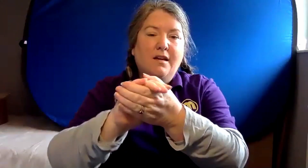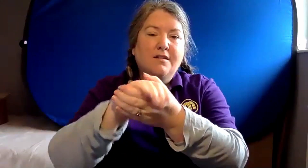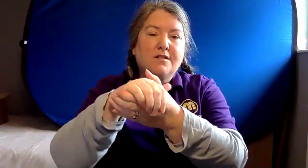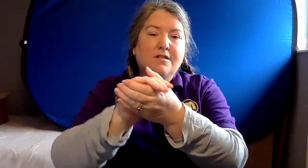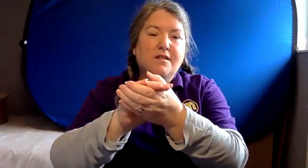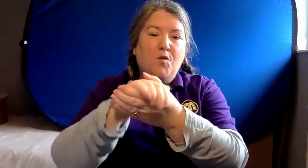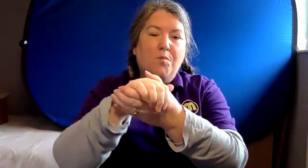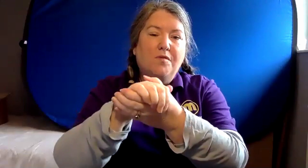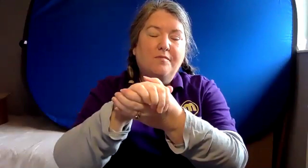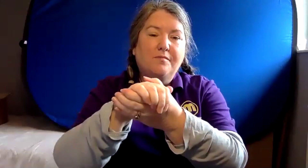Soap.